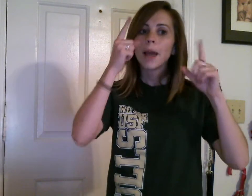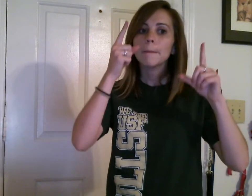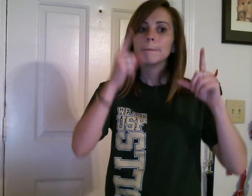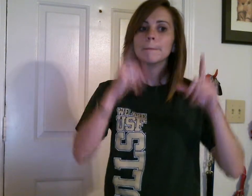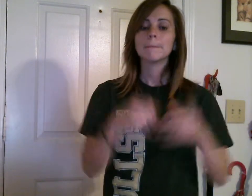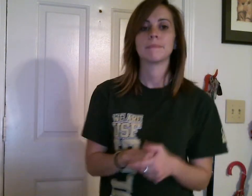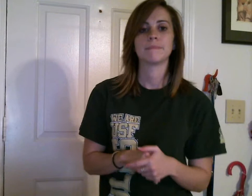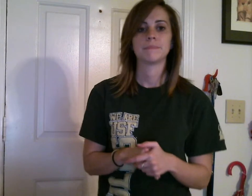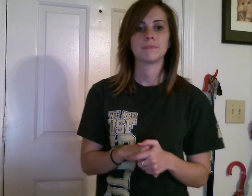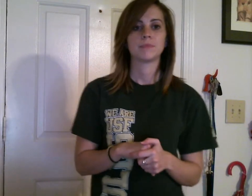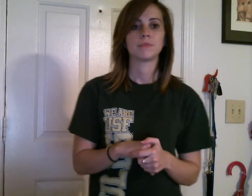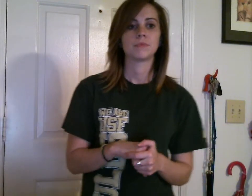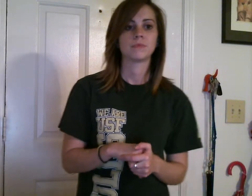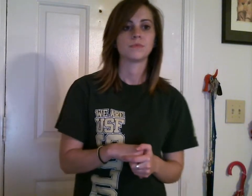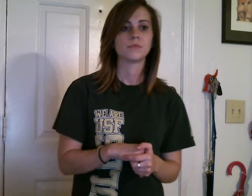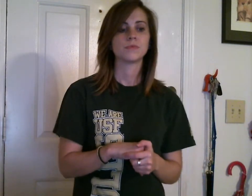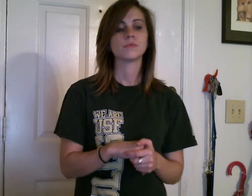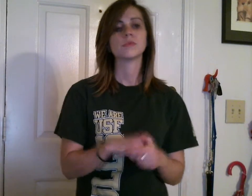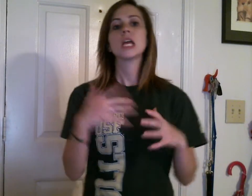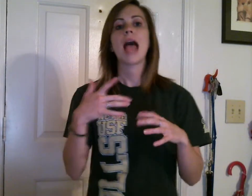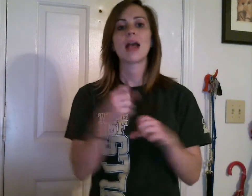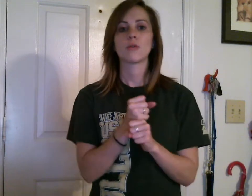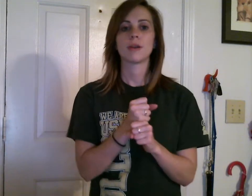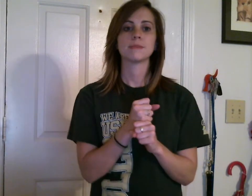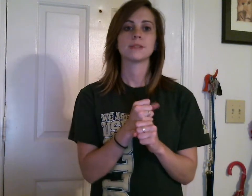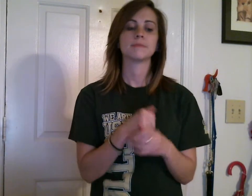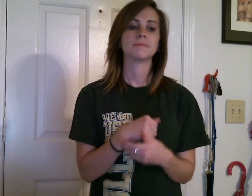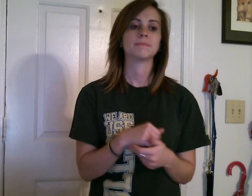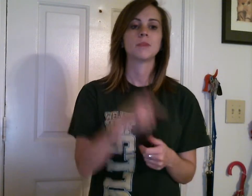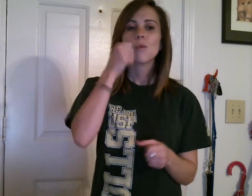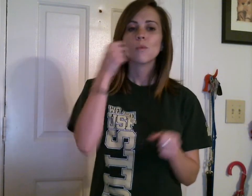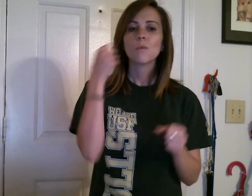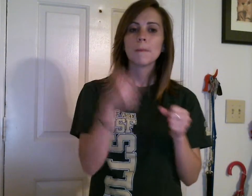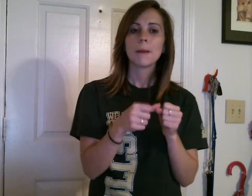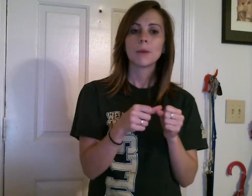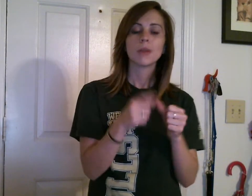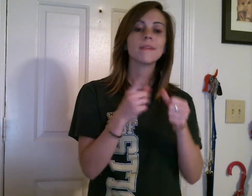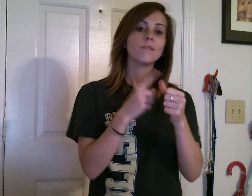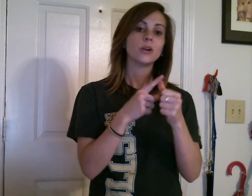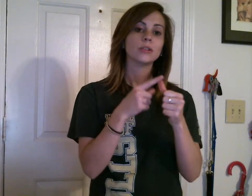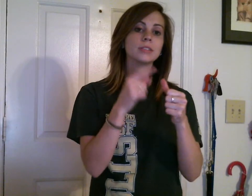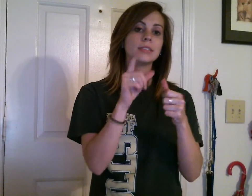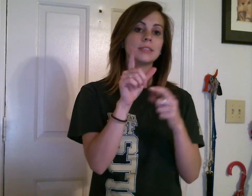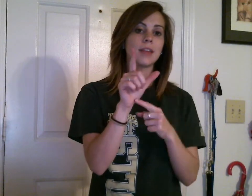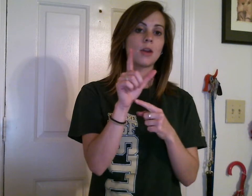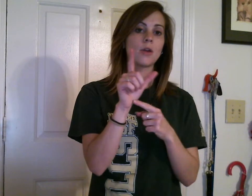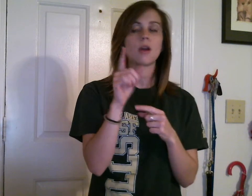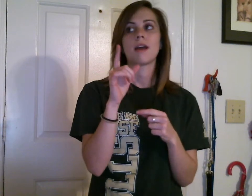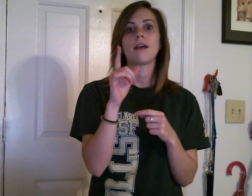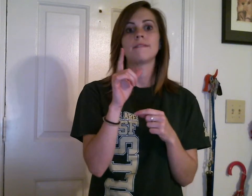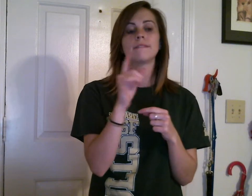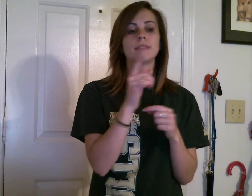All right, some acronyms. Remember, acronyms take the first letter of each term and put them together to create a new